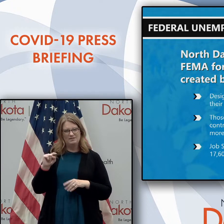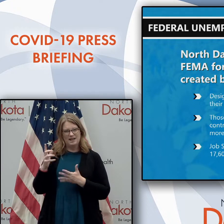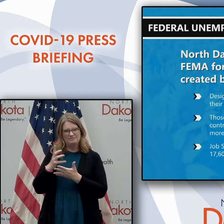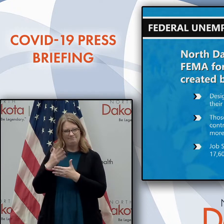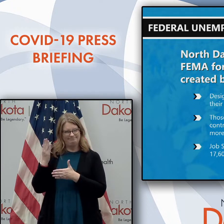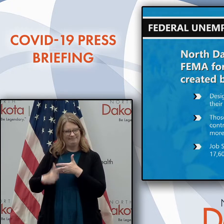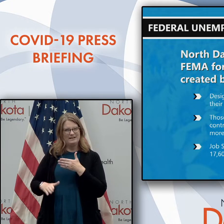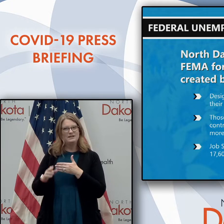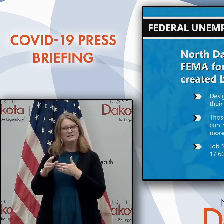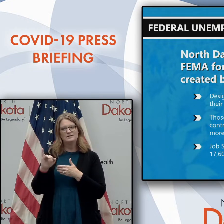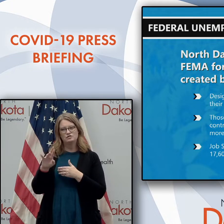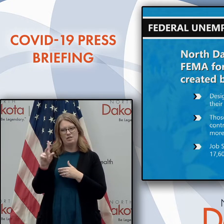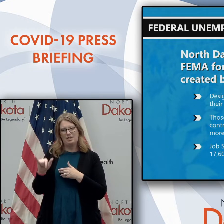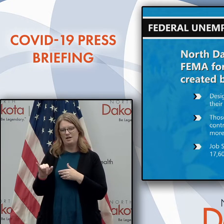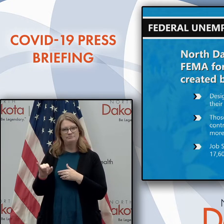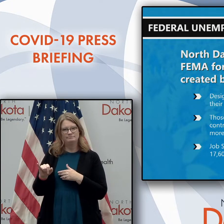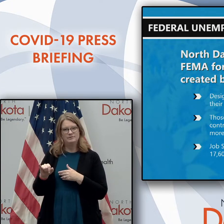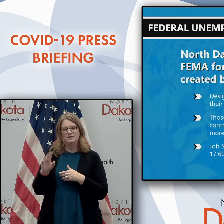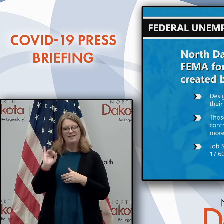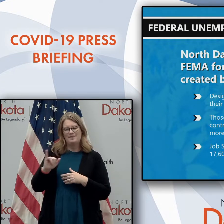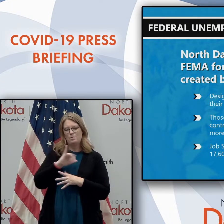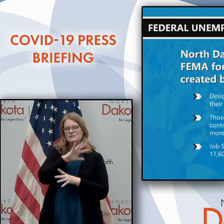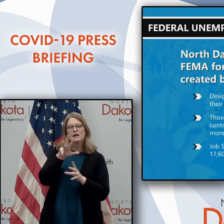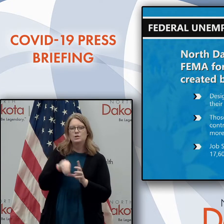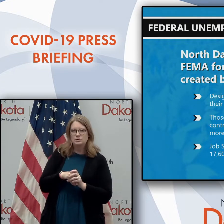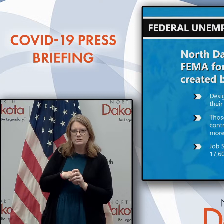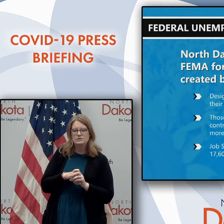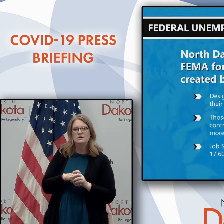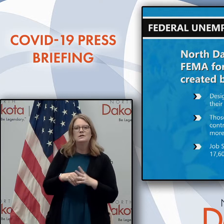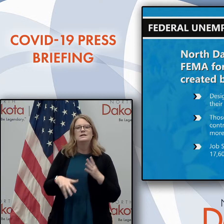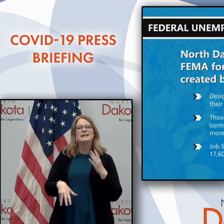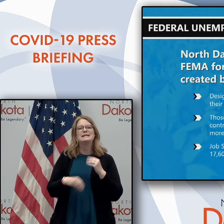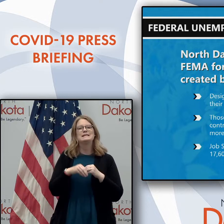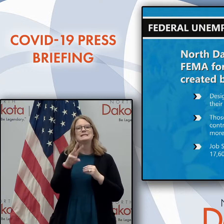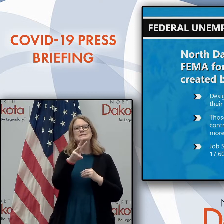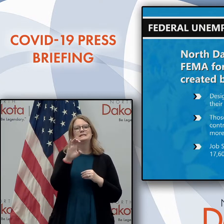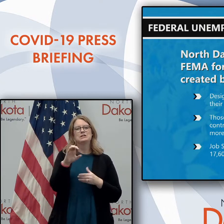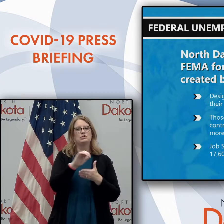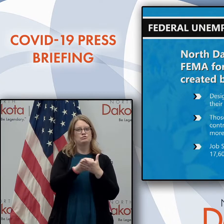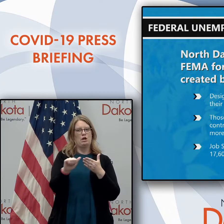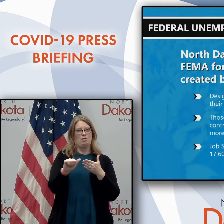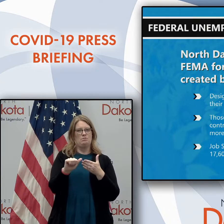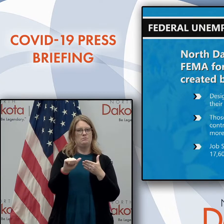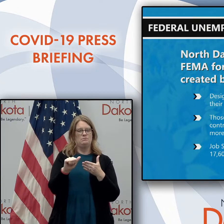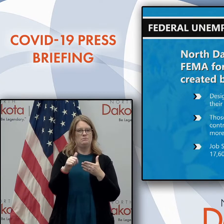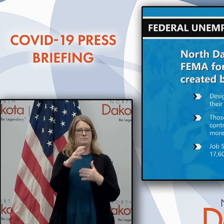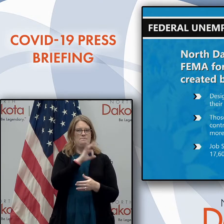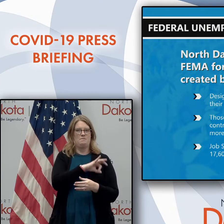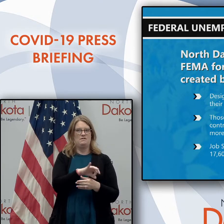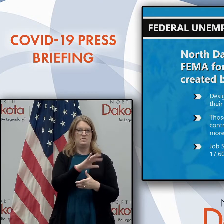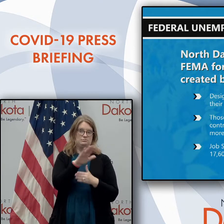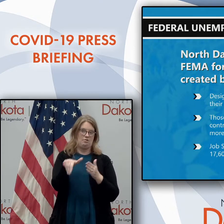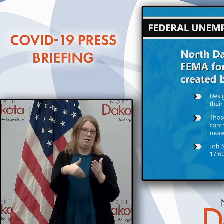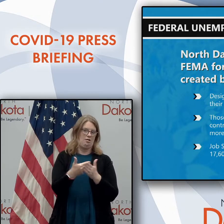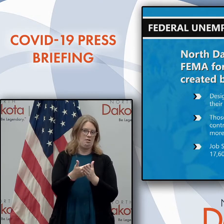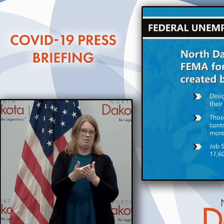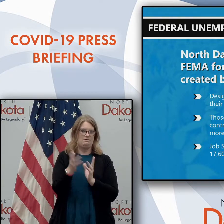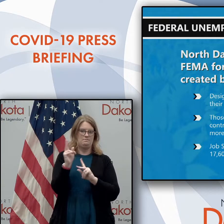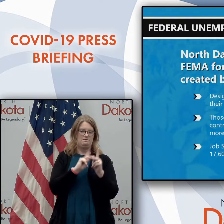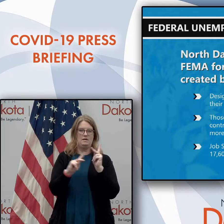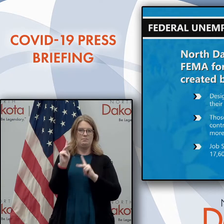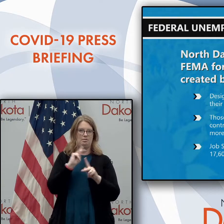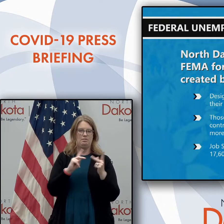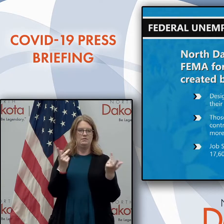July. That was all-encompassing, $600 benefits to all claimants, literally without limitation.